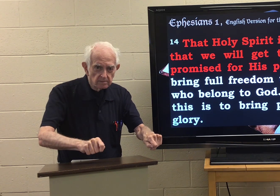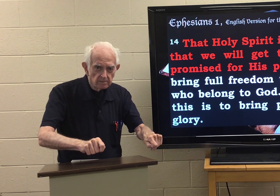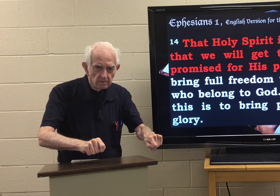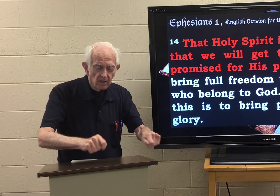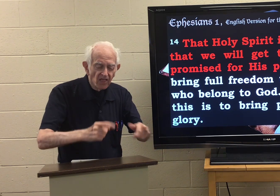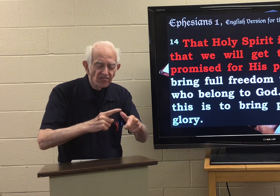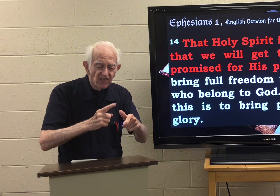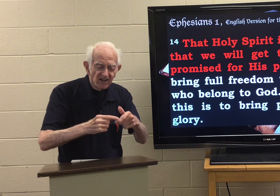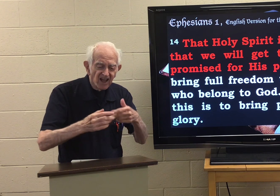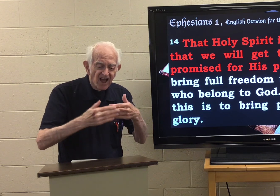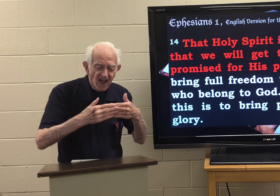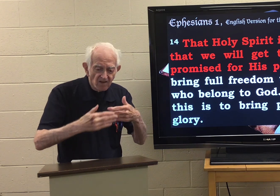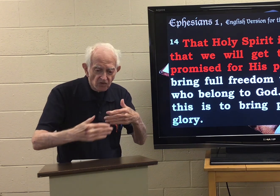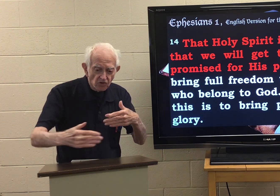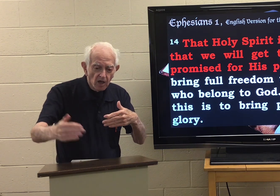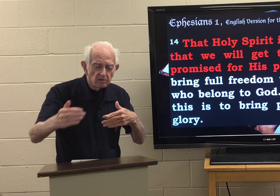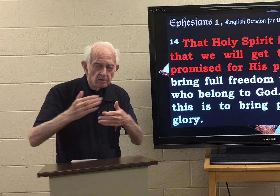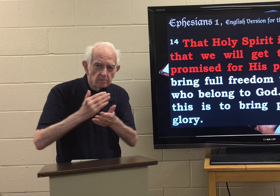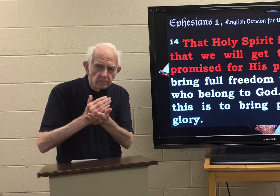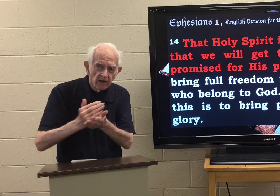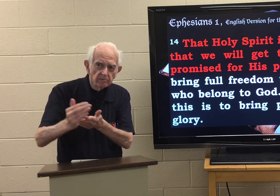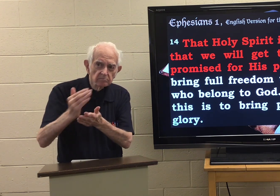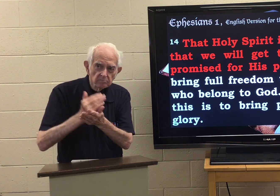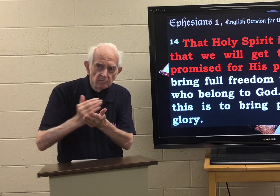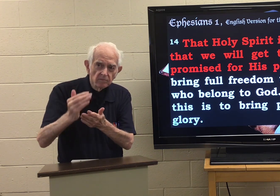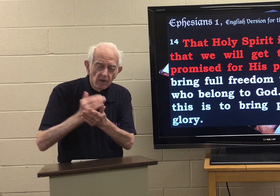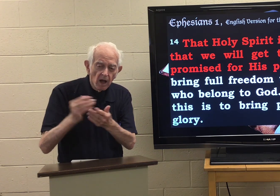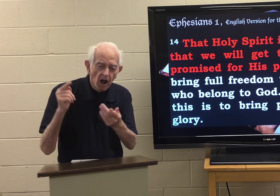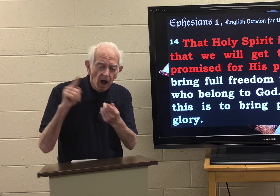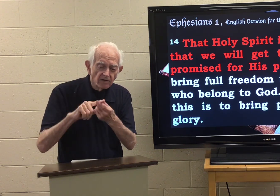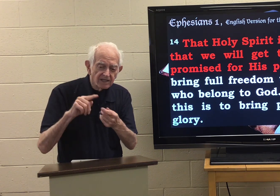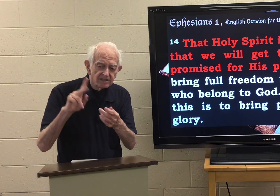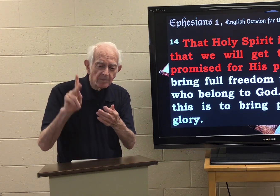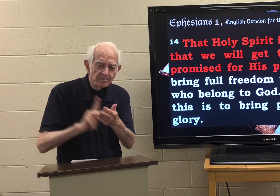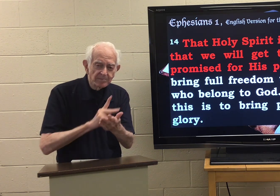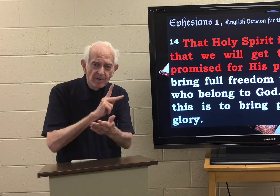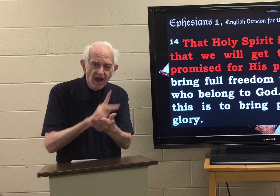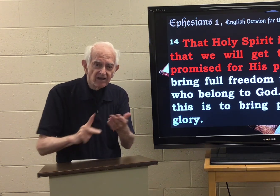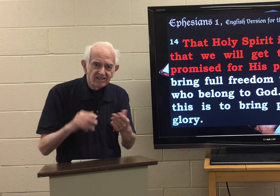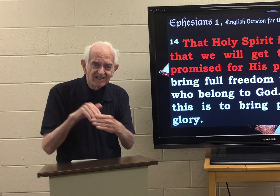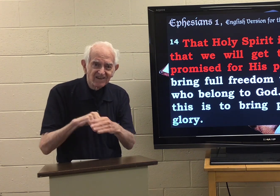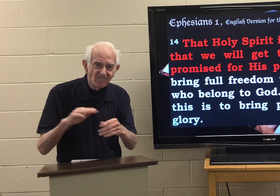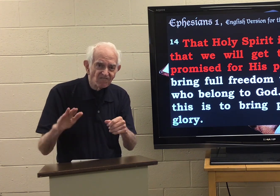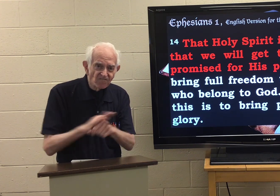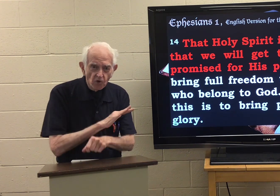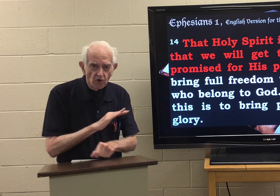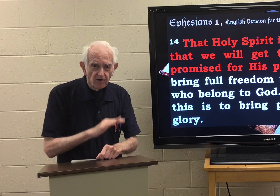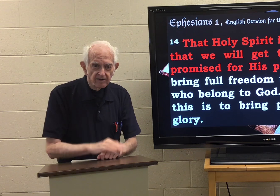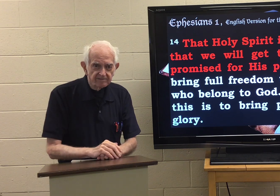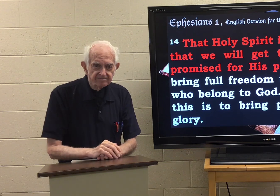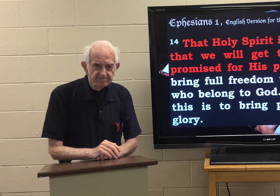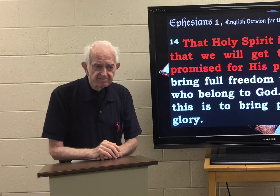payment. Then afterwards, you make monthly payments until it's paid off in full.